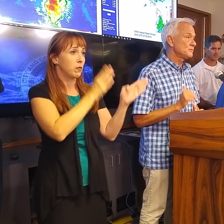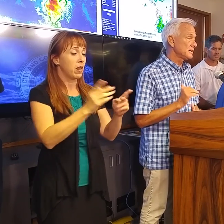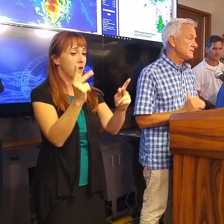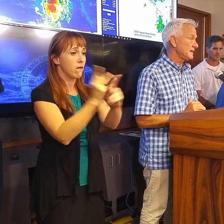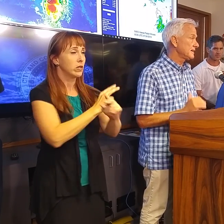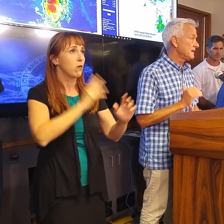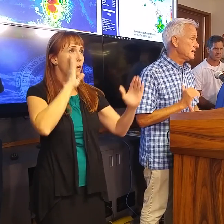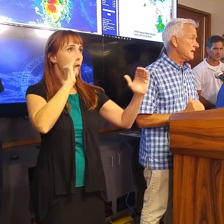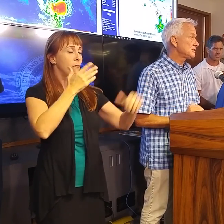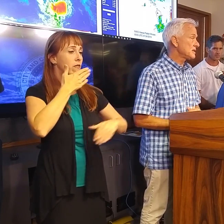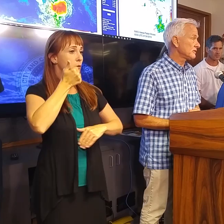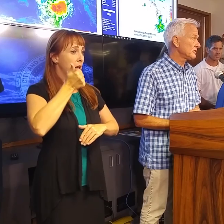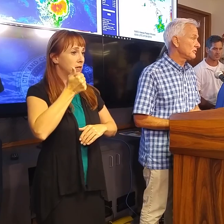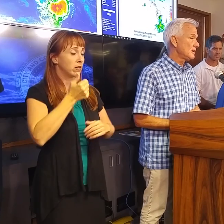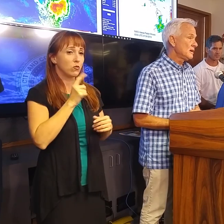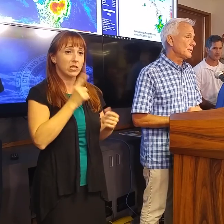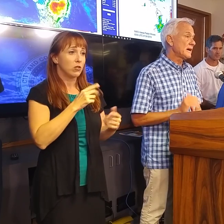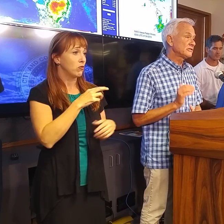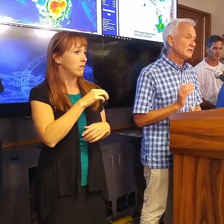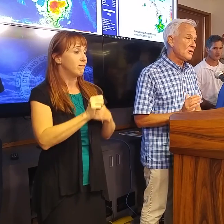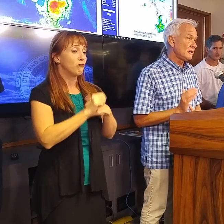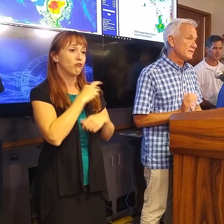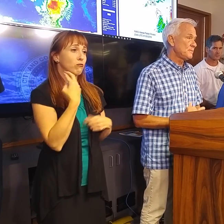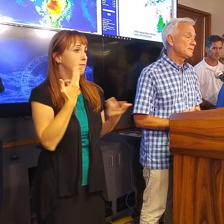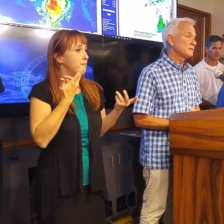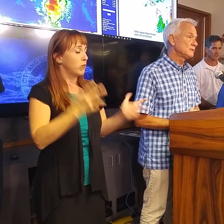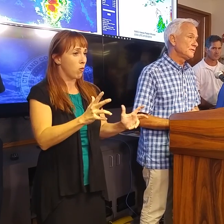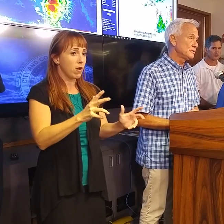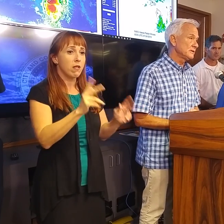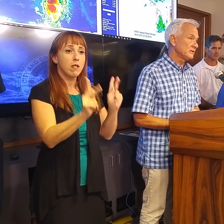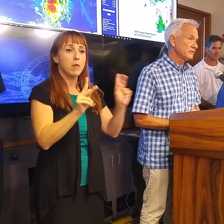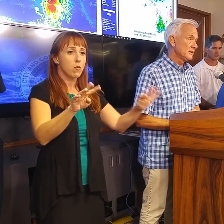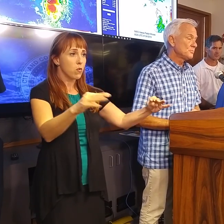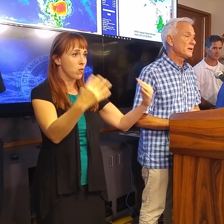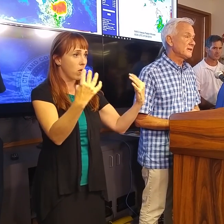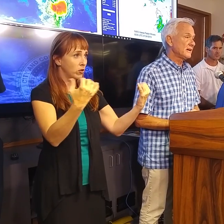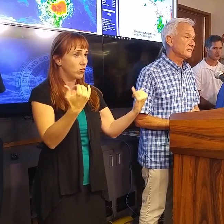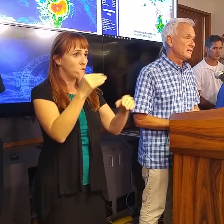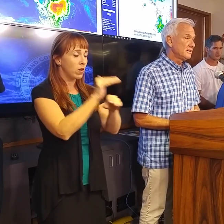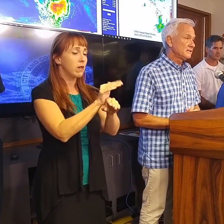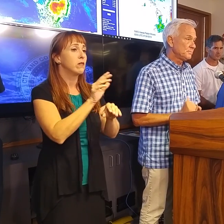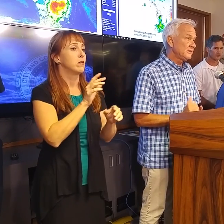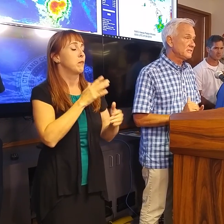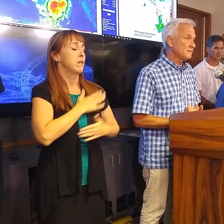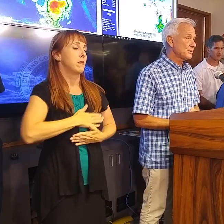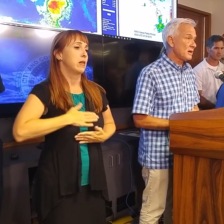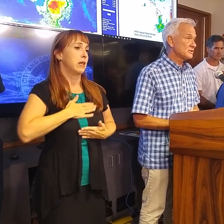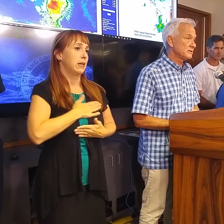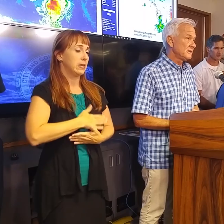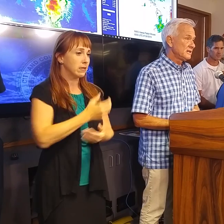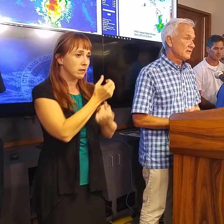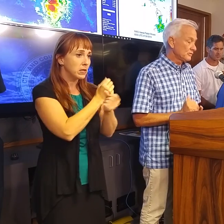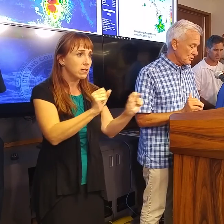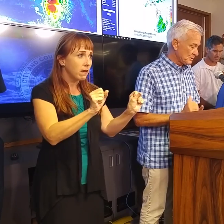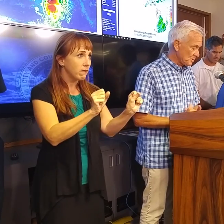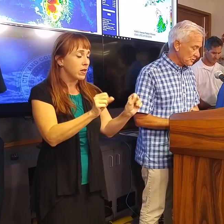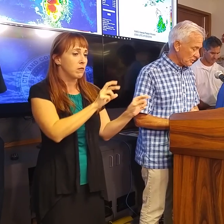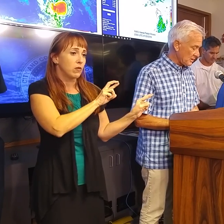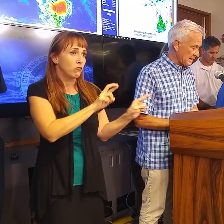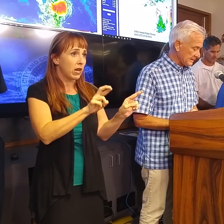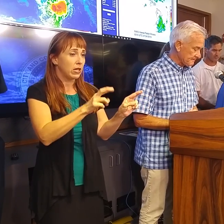do not want to take any chances. We're asking all of the public who are viewing this broadcast to please take precaution as a